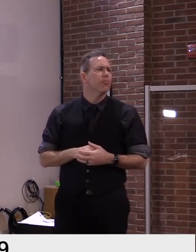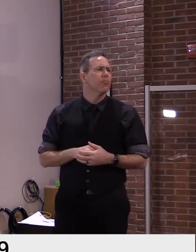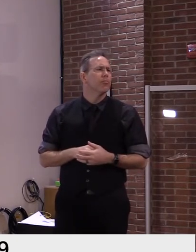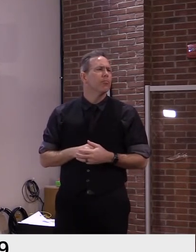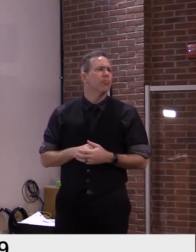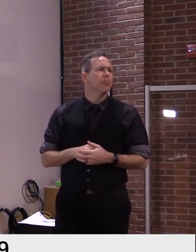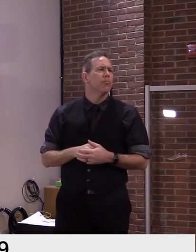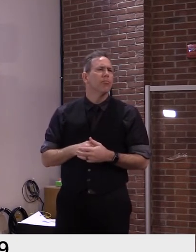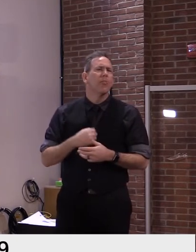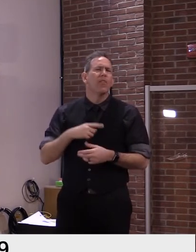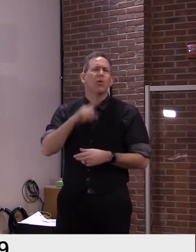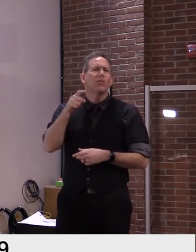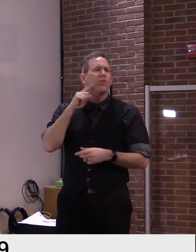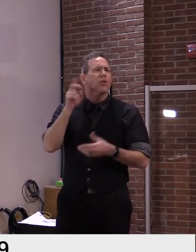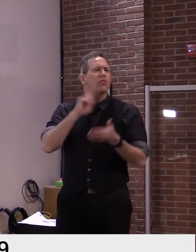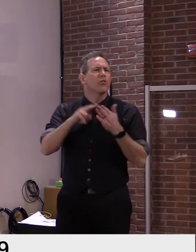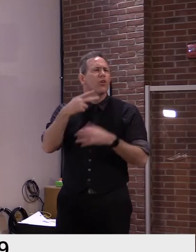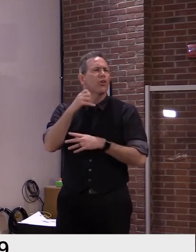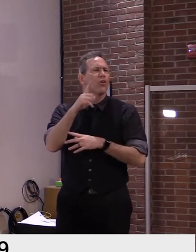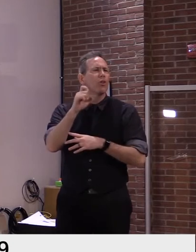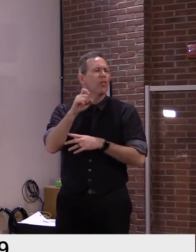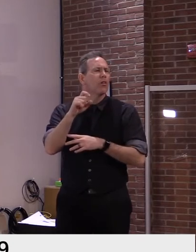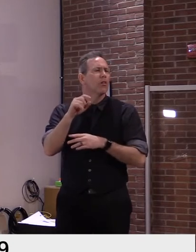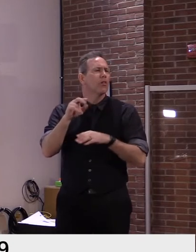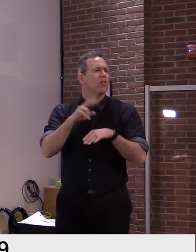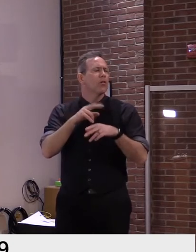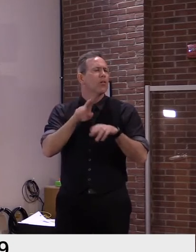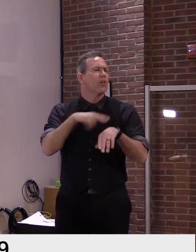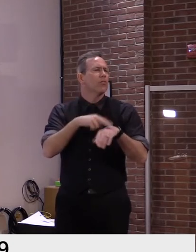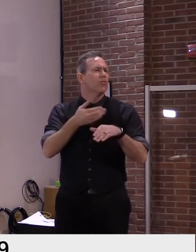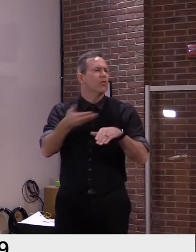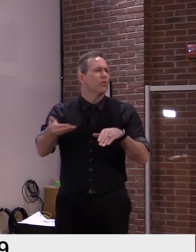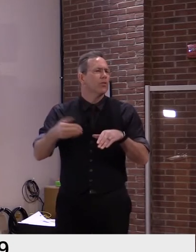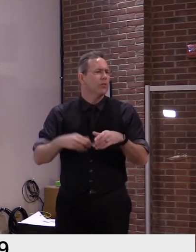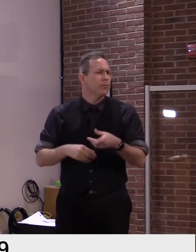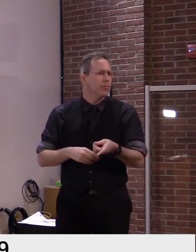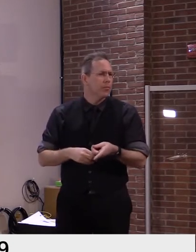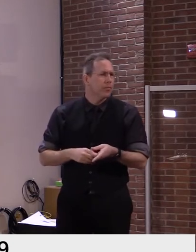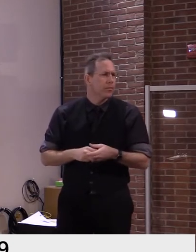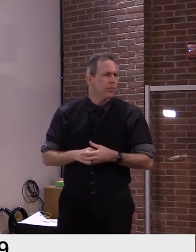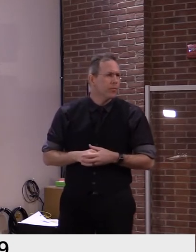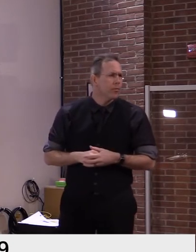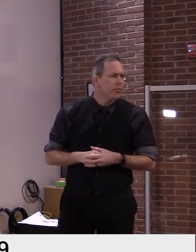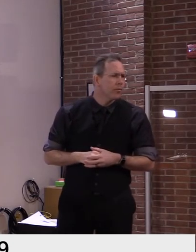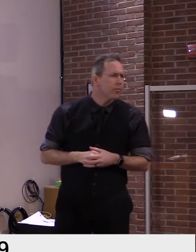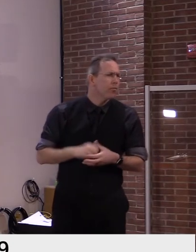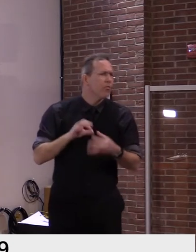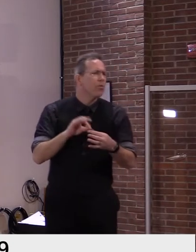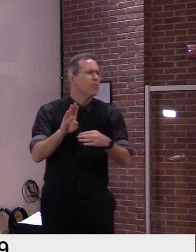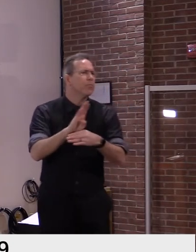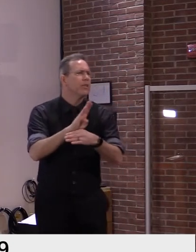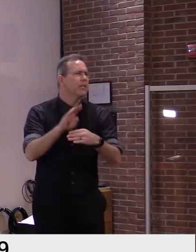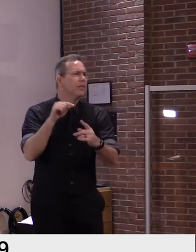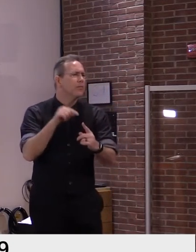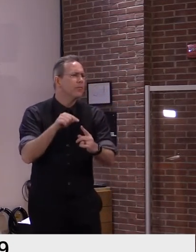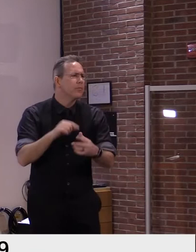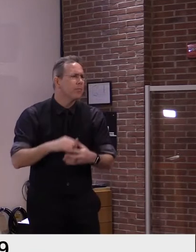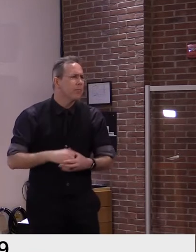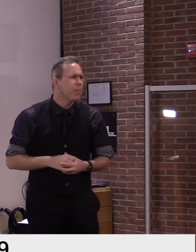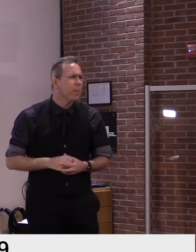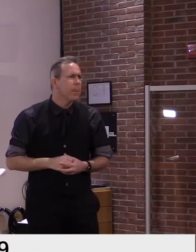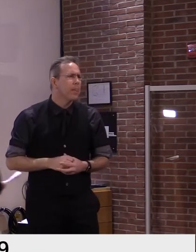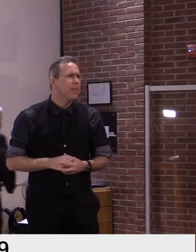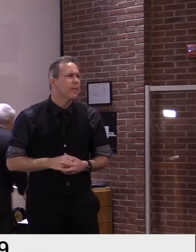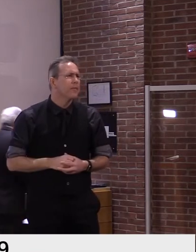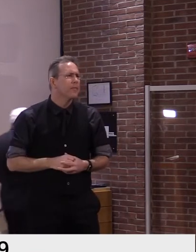Sure. Of course. Okay. Would businesses with no employees be eligible for funds from the legislature's newest